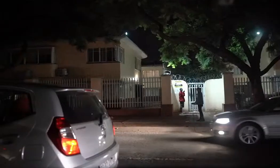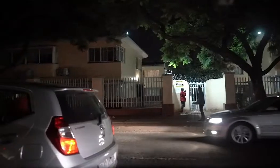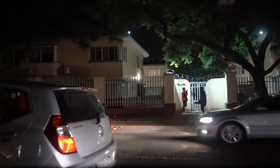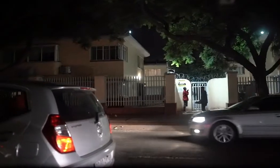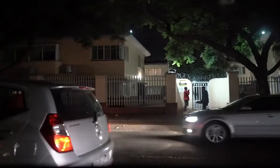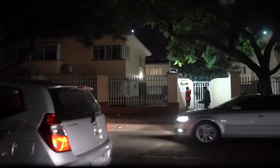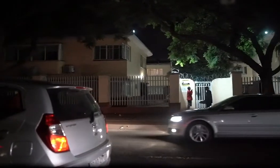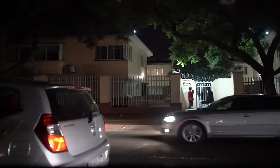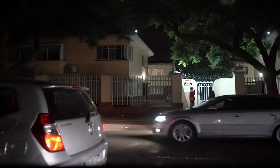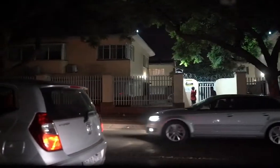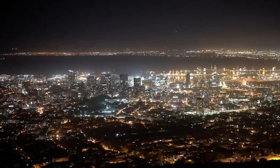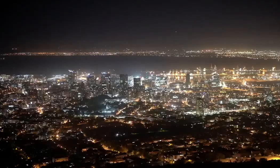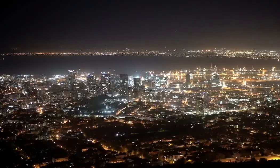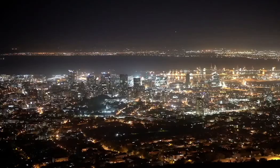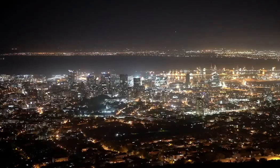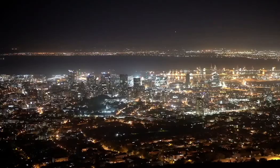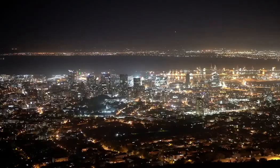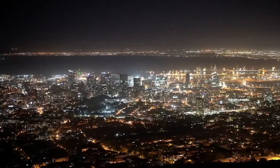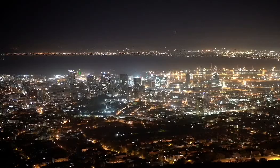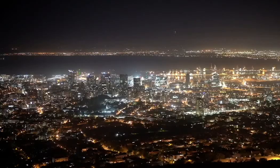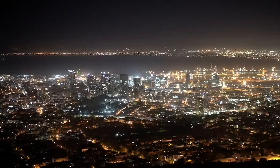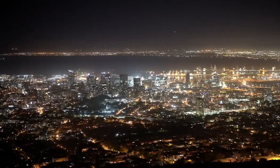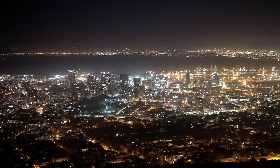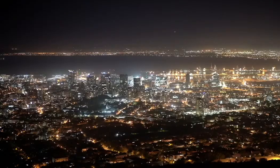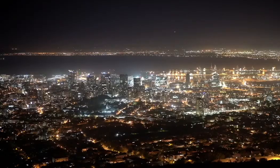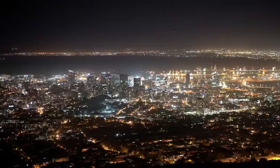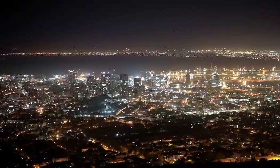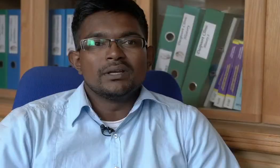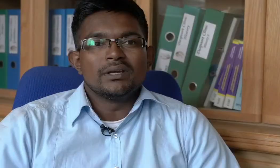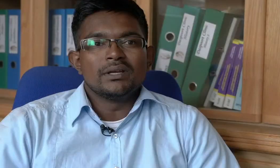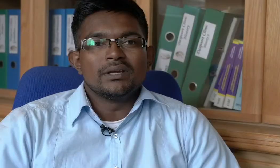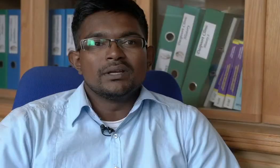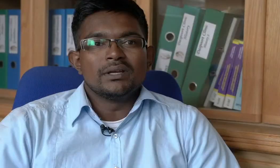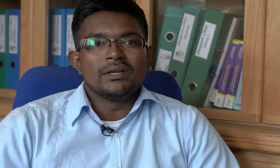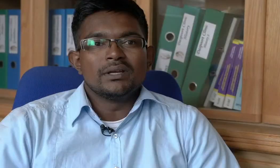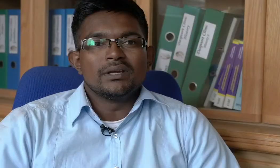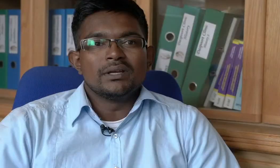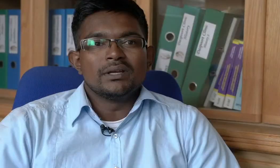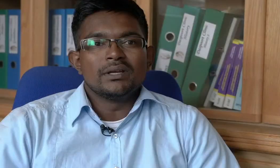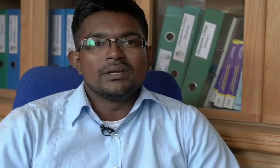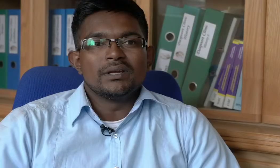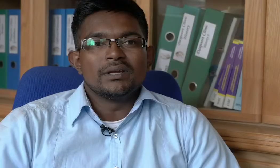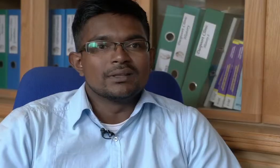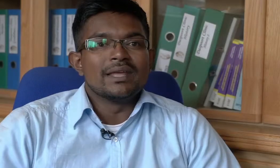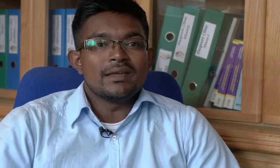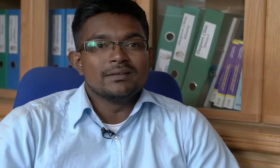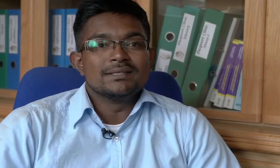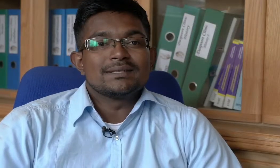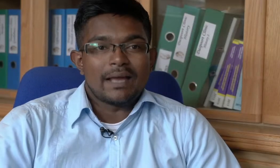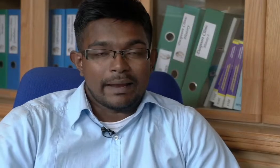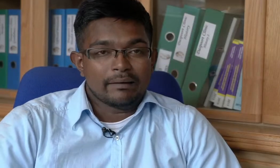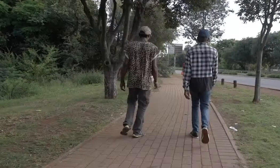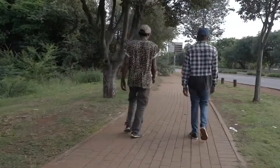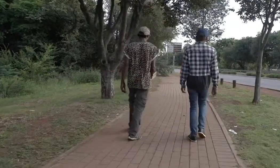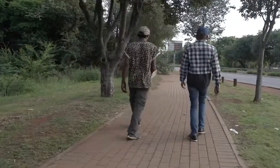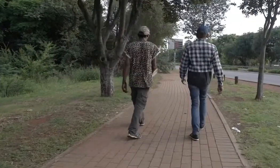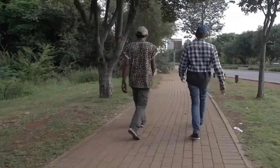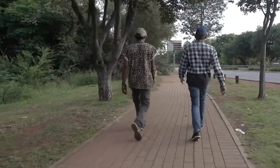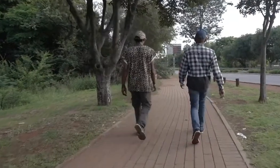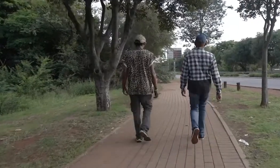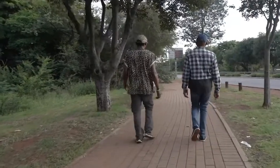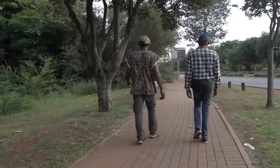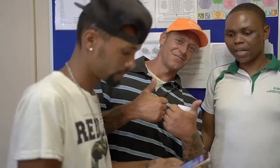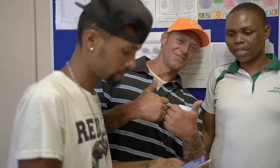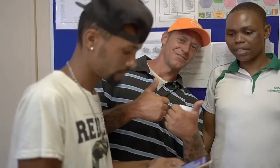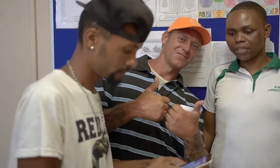rate, especially when it comes to heroin, was very low. We actually give all the information and they decide, they set their